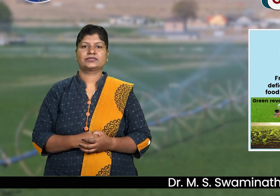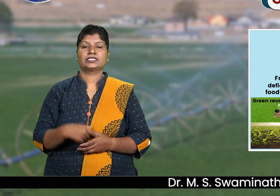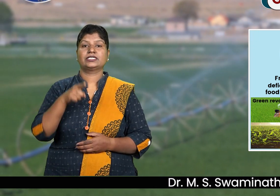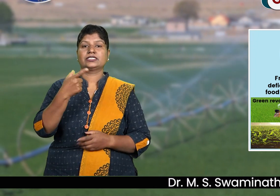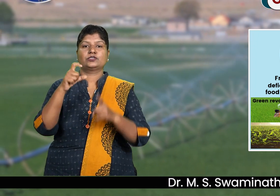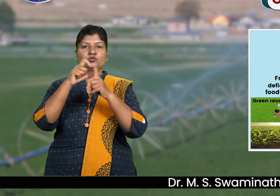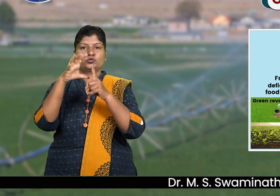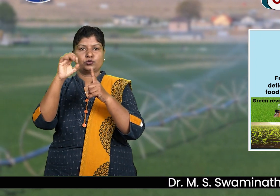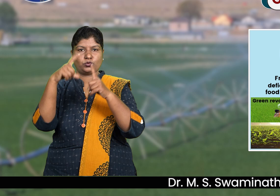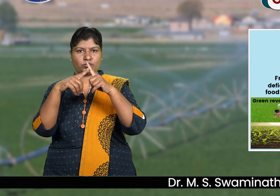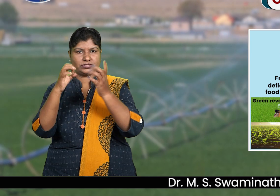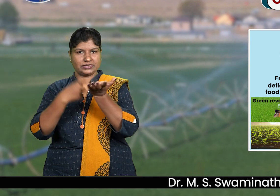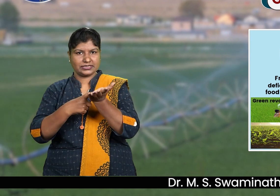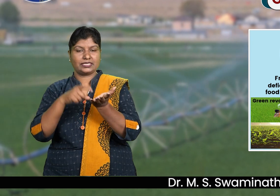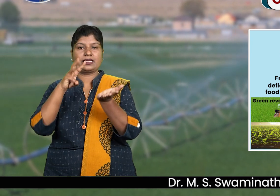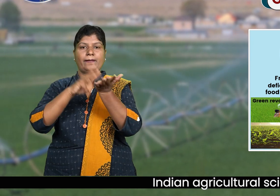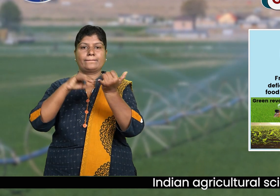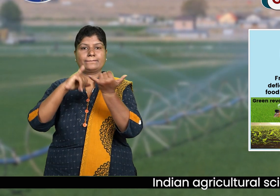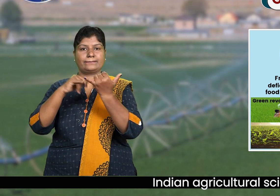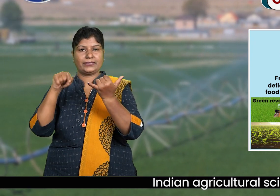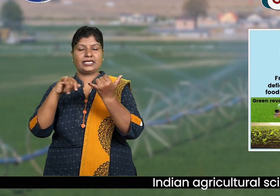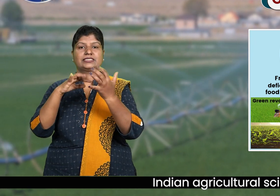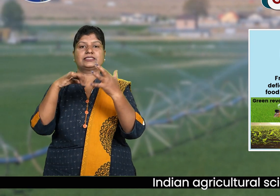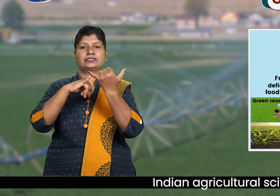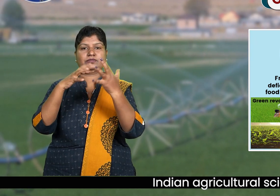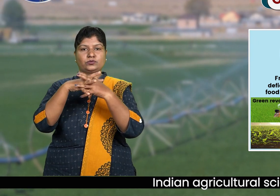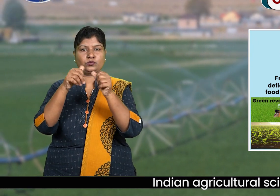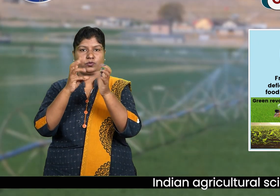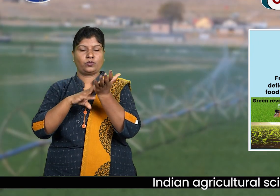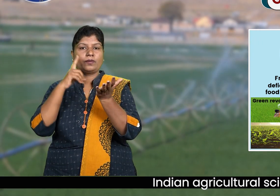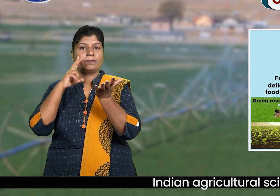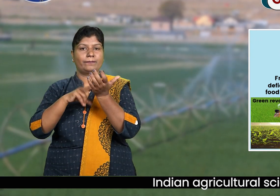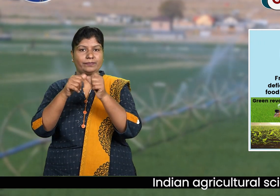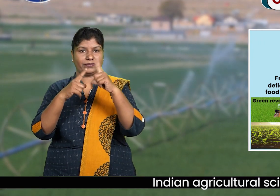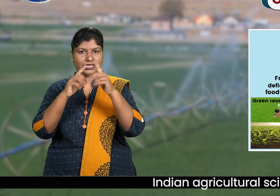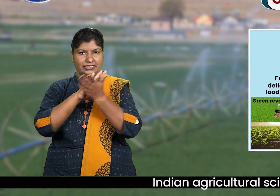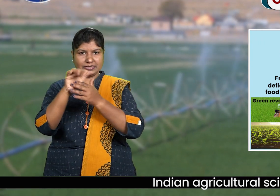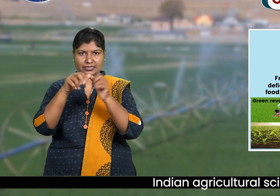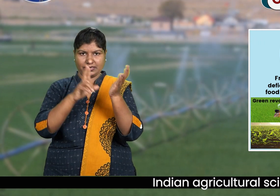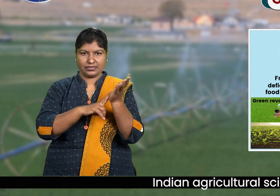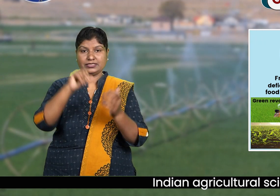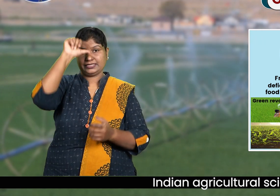Dr. M.S. Swaminathan, Indian agricultural scientist,